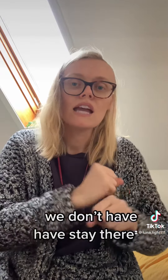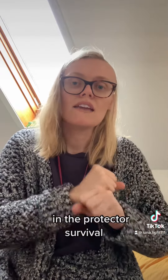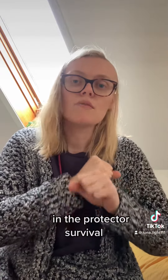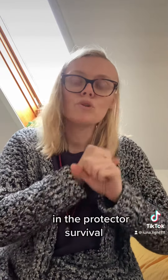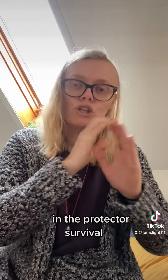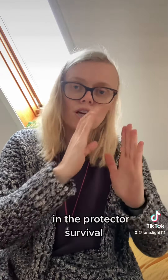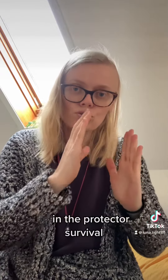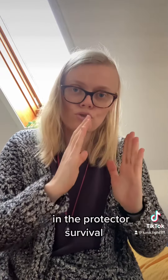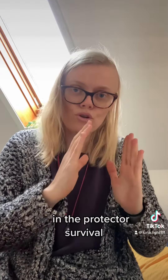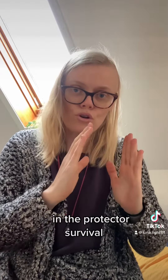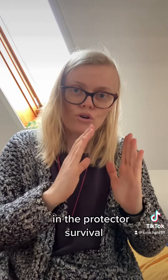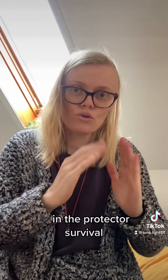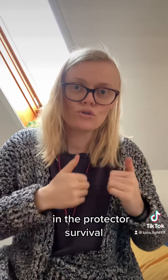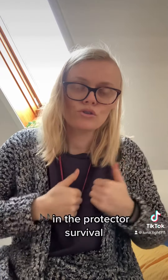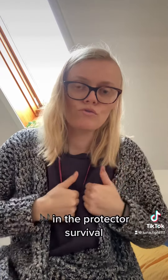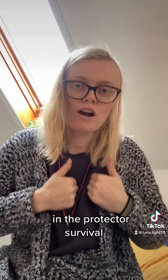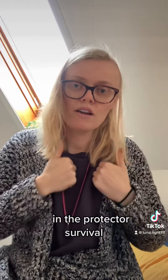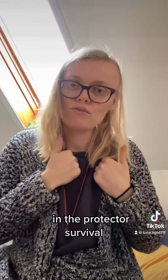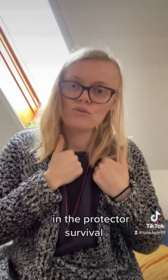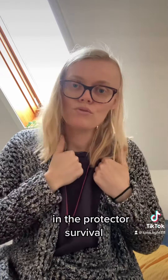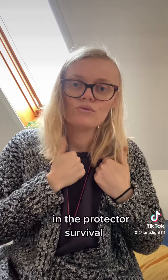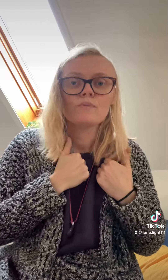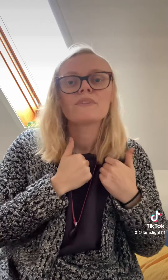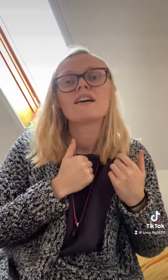the protector survival.